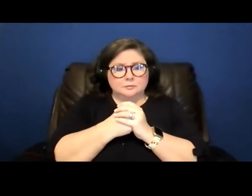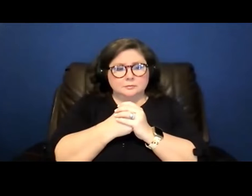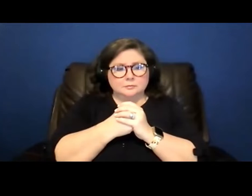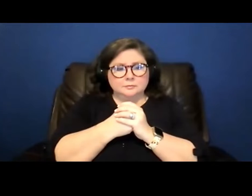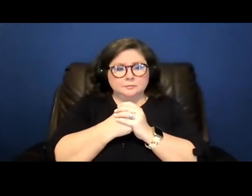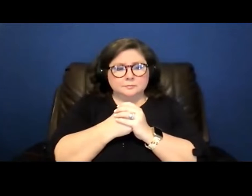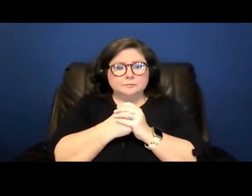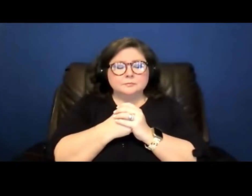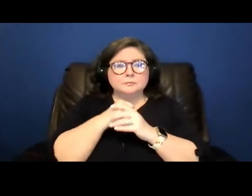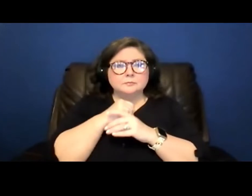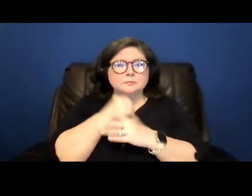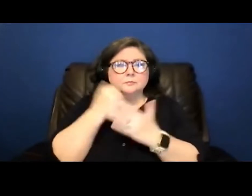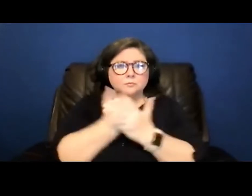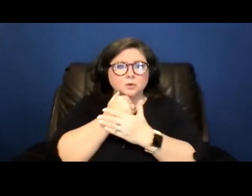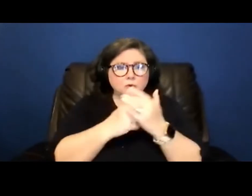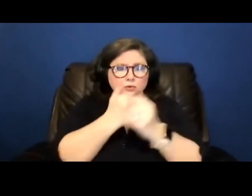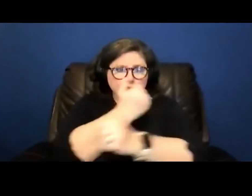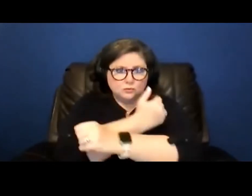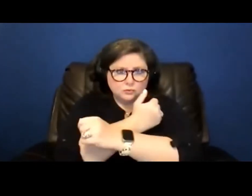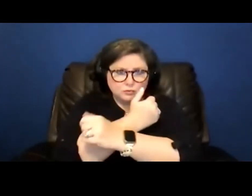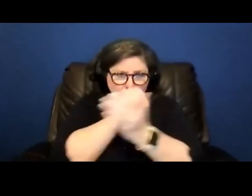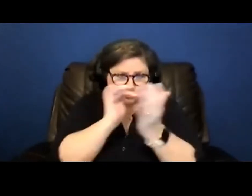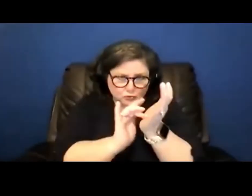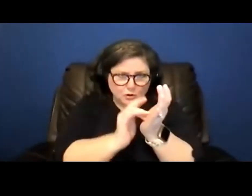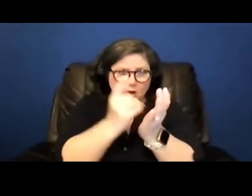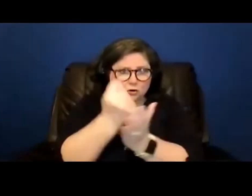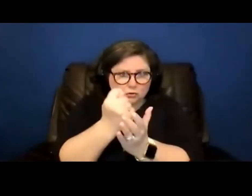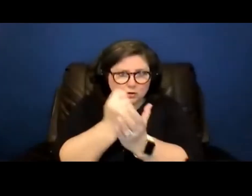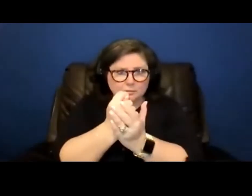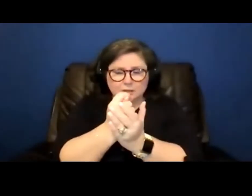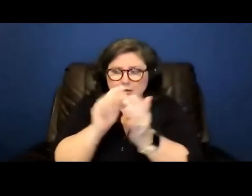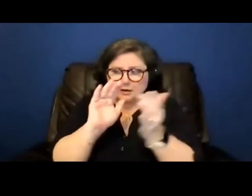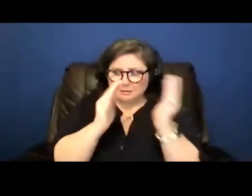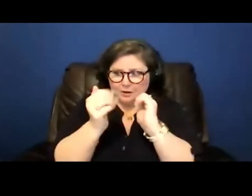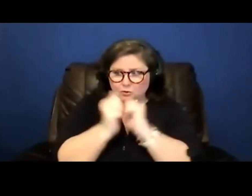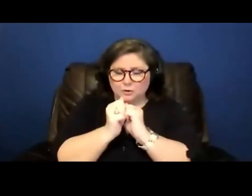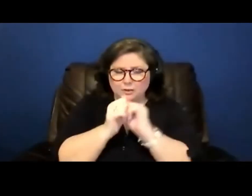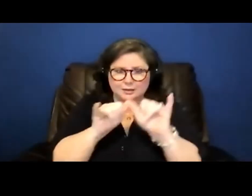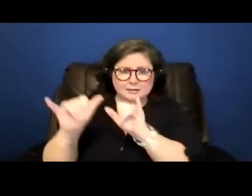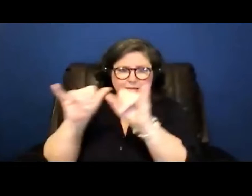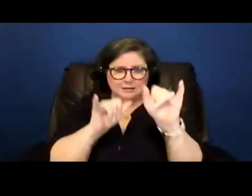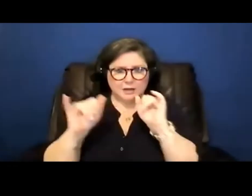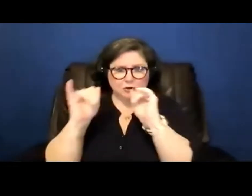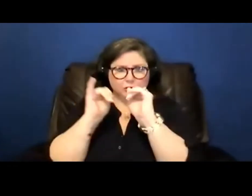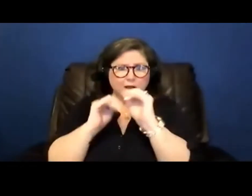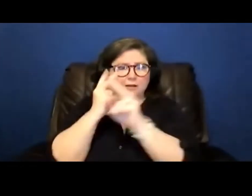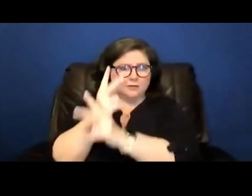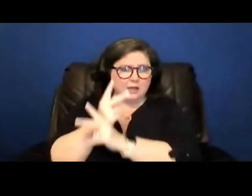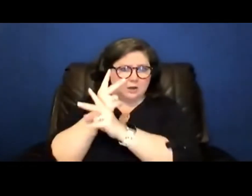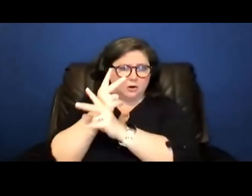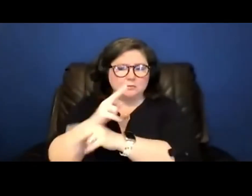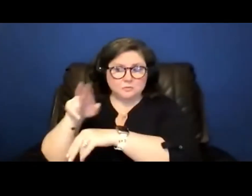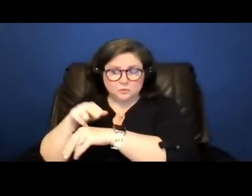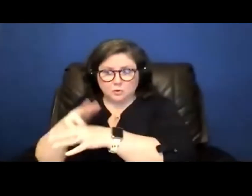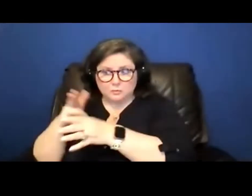drug or new treatments to standard of care, what they usually use to treat the